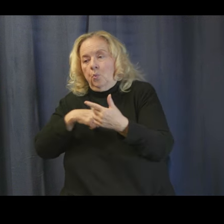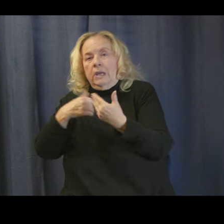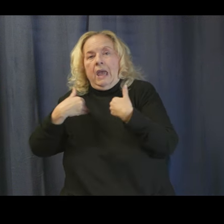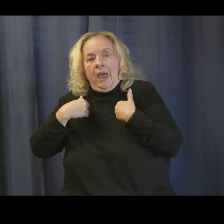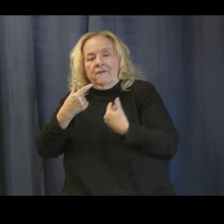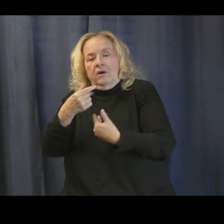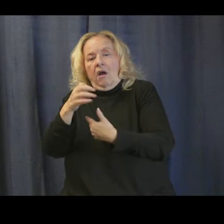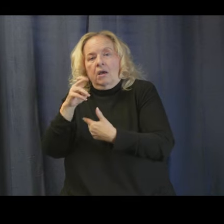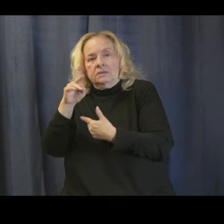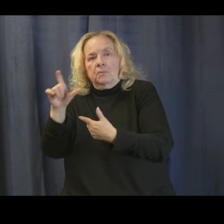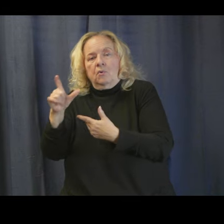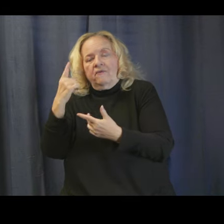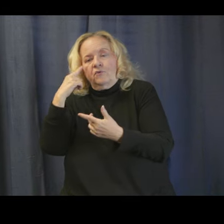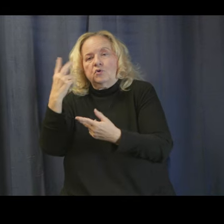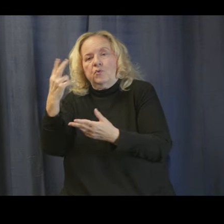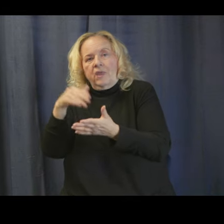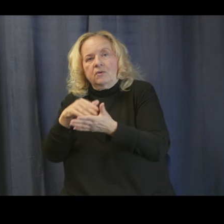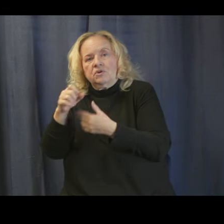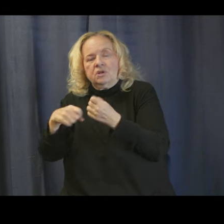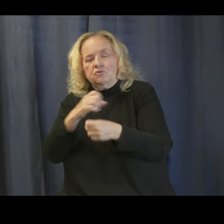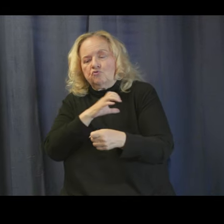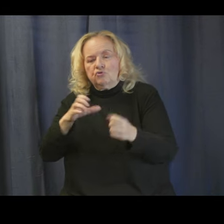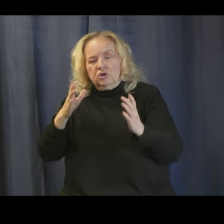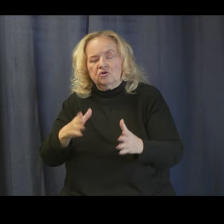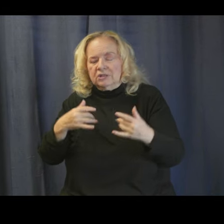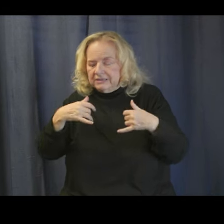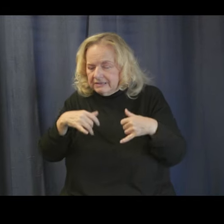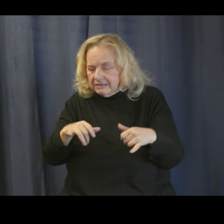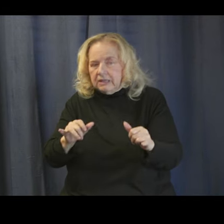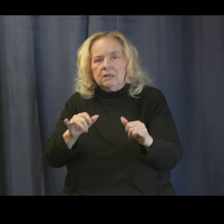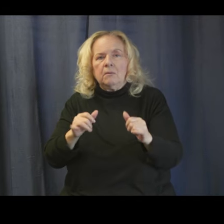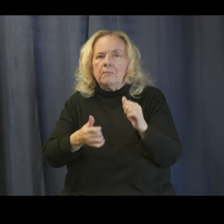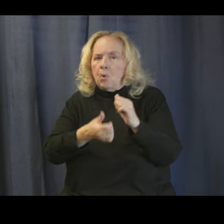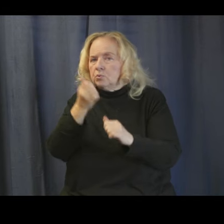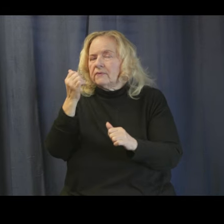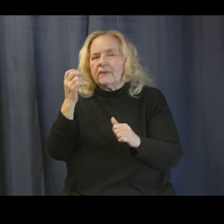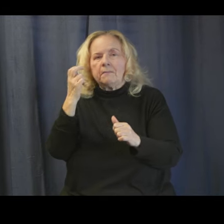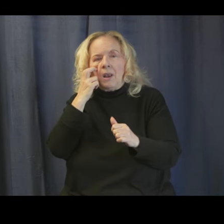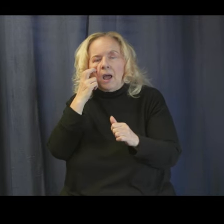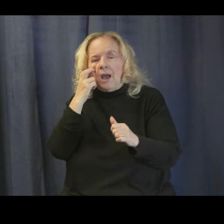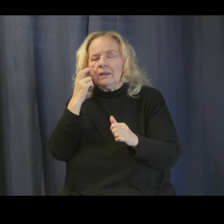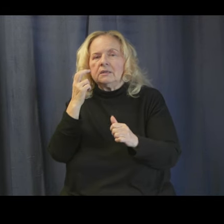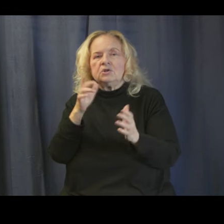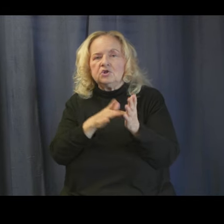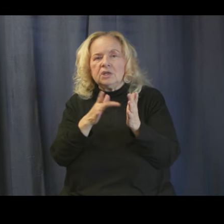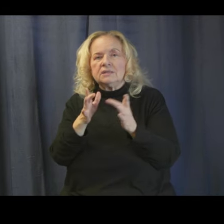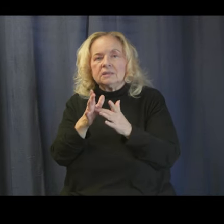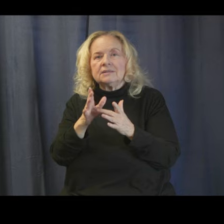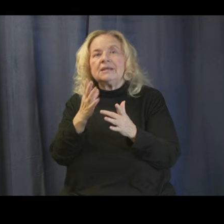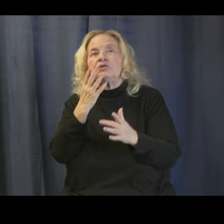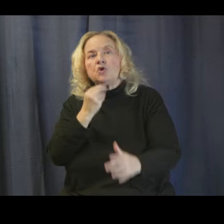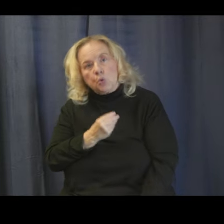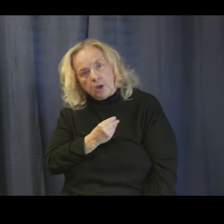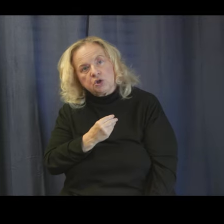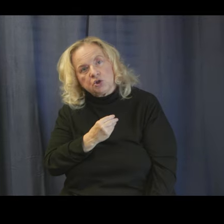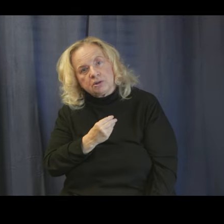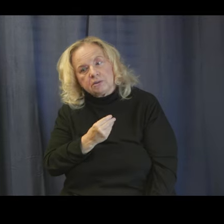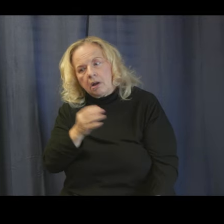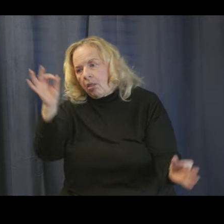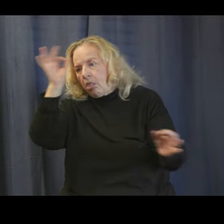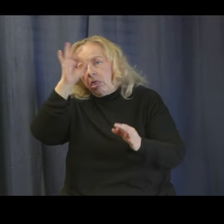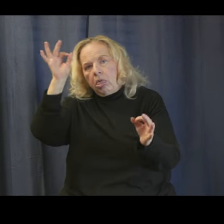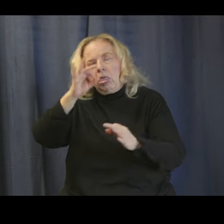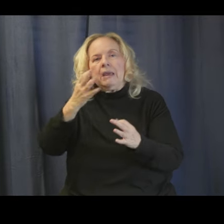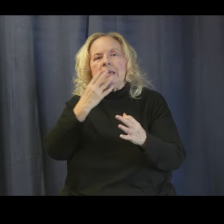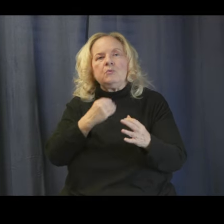possessed the Gospels for 2,000 years, Christians are still largely blind to the fact that Jesus is Jewish, and they